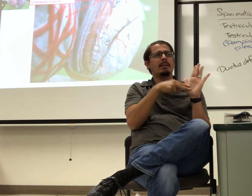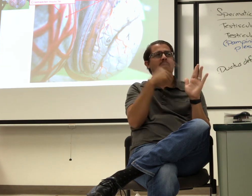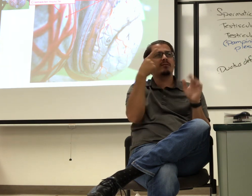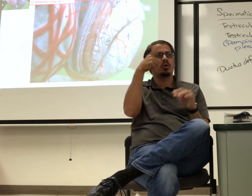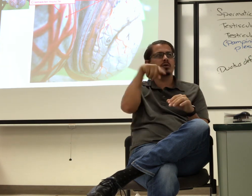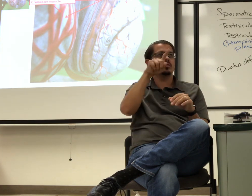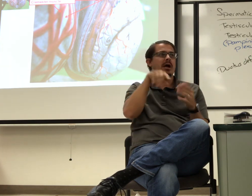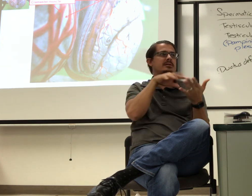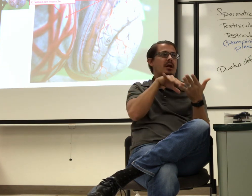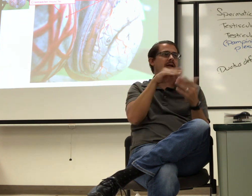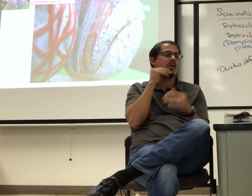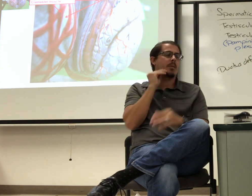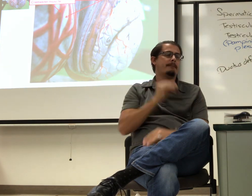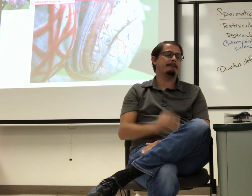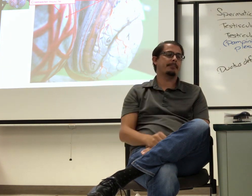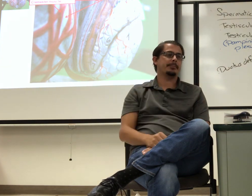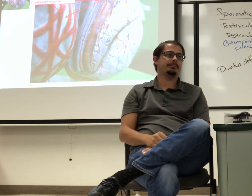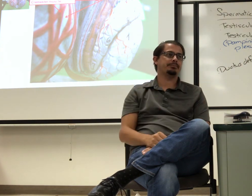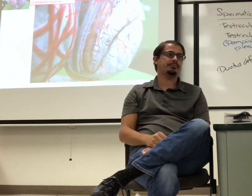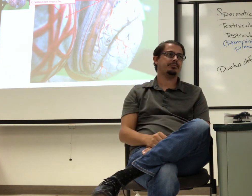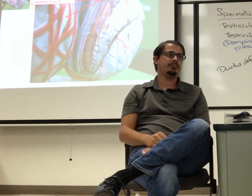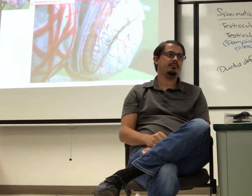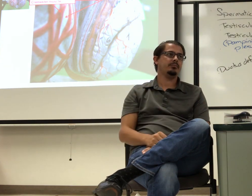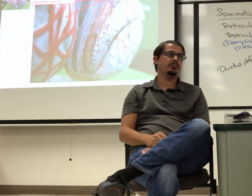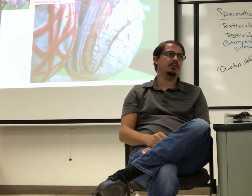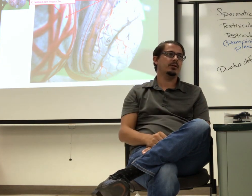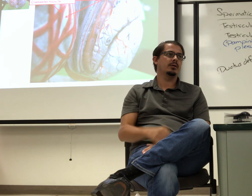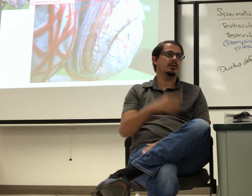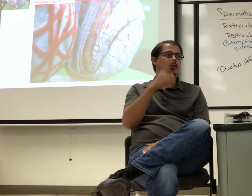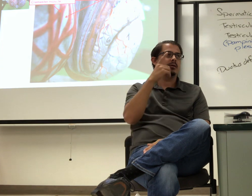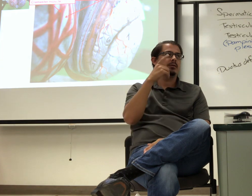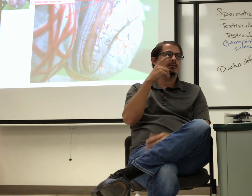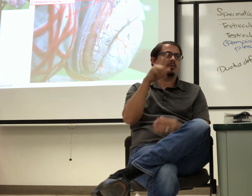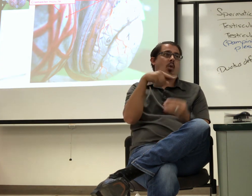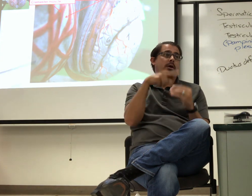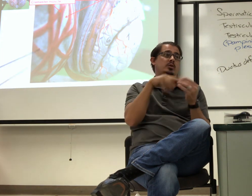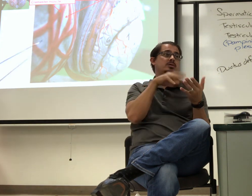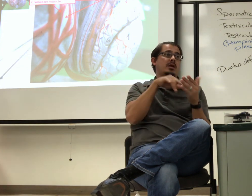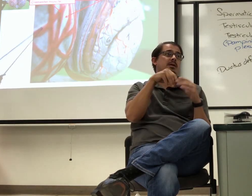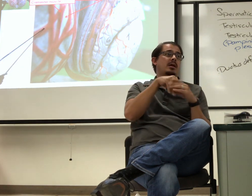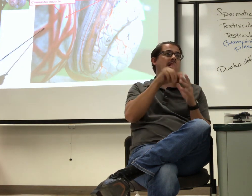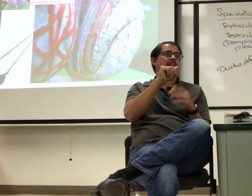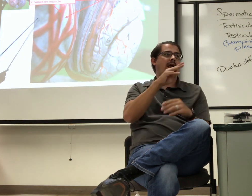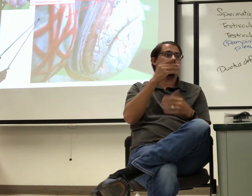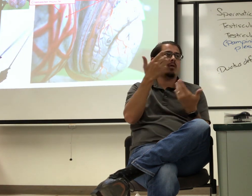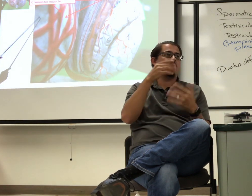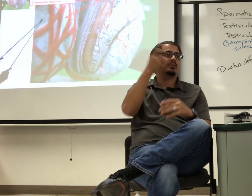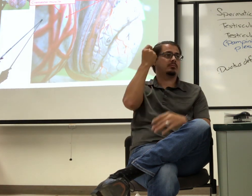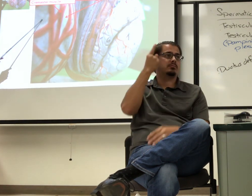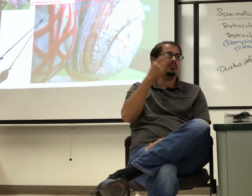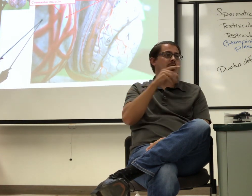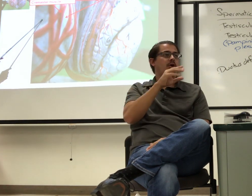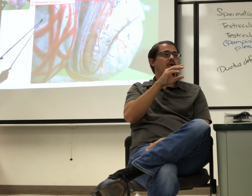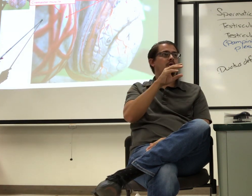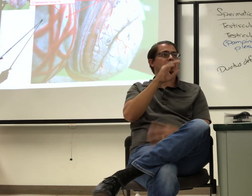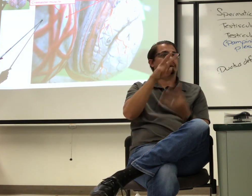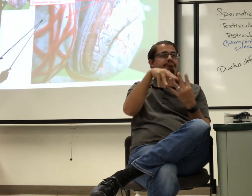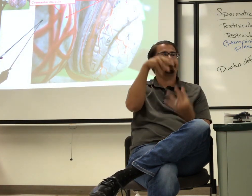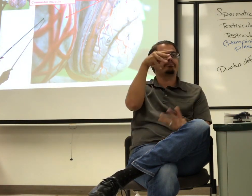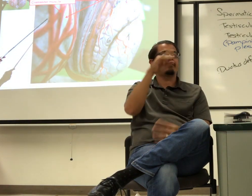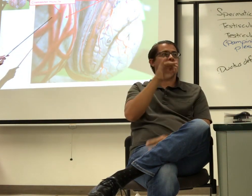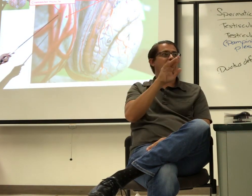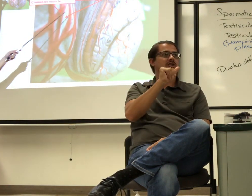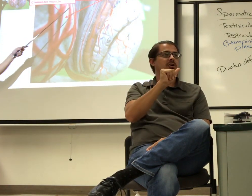you can study this at home. So when you study it in lab, you already got it down. Cremaster, internal spermatic